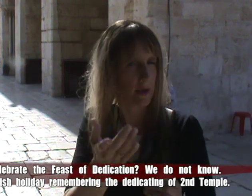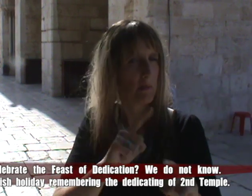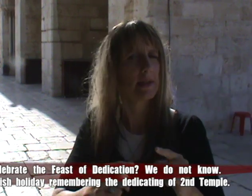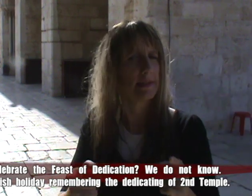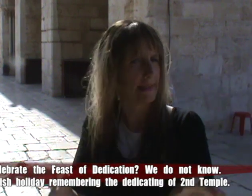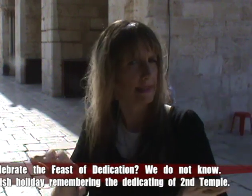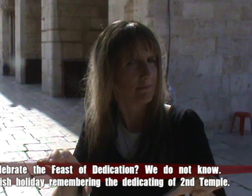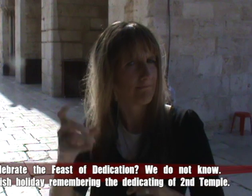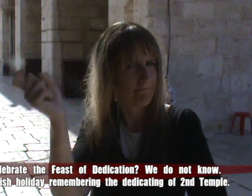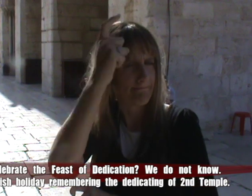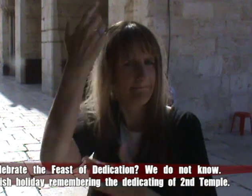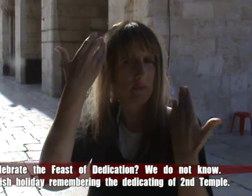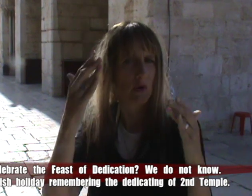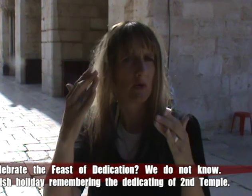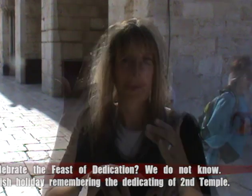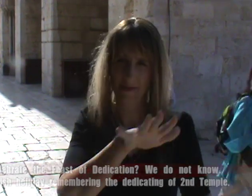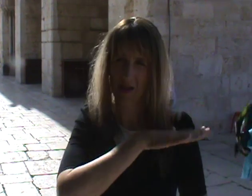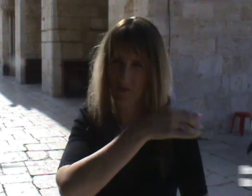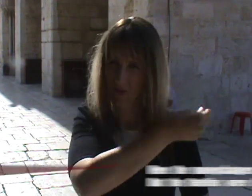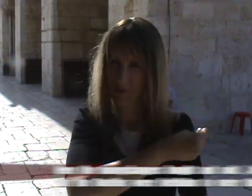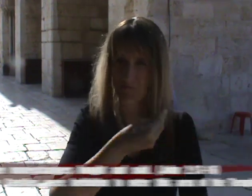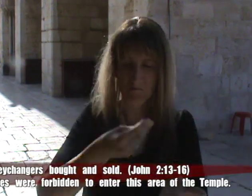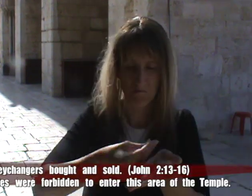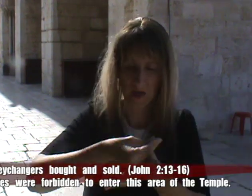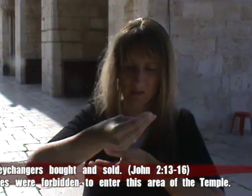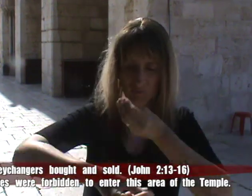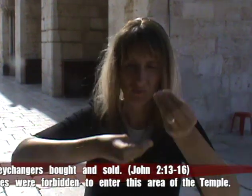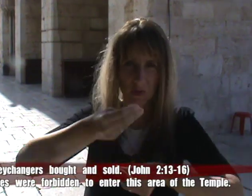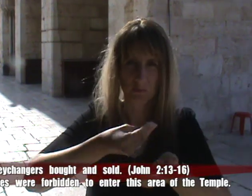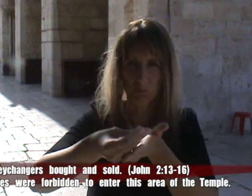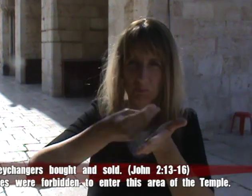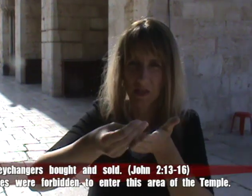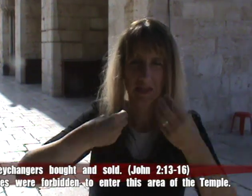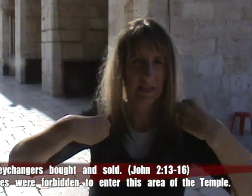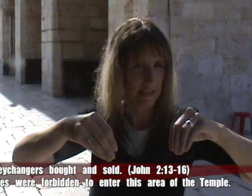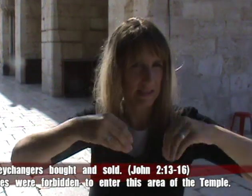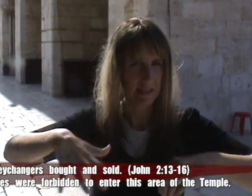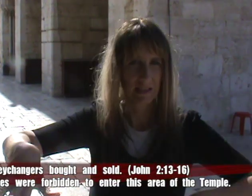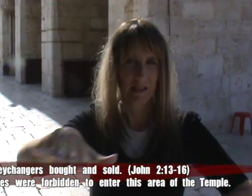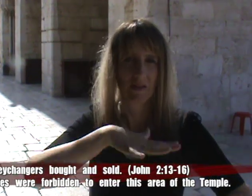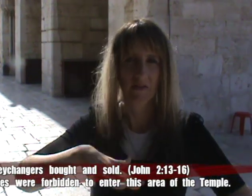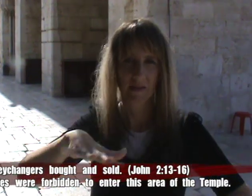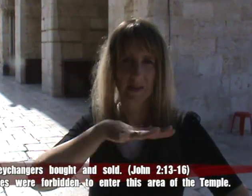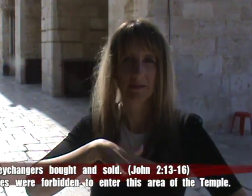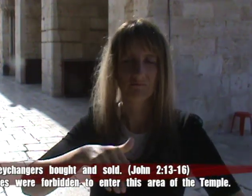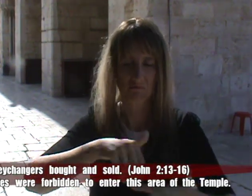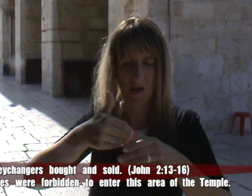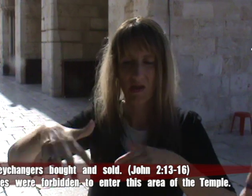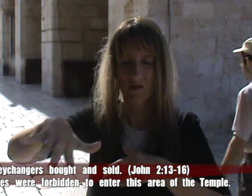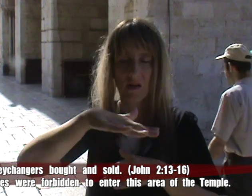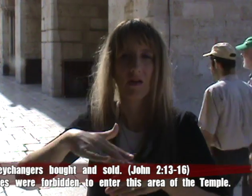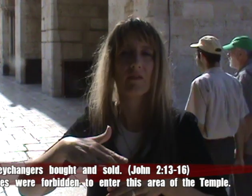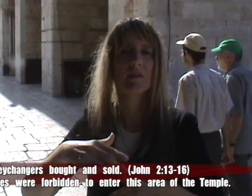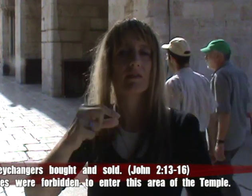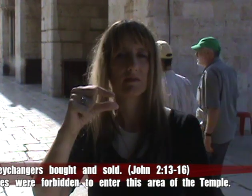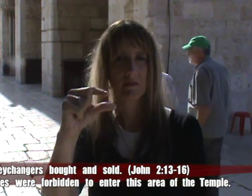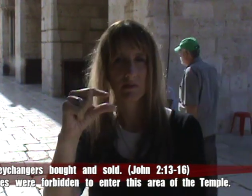Anyway, Jesus was probably here at that time, but did he celebrate? We don't know. The money changers, they bought and sold here in this